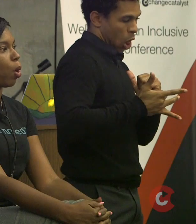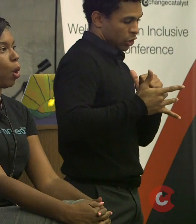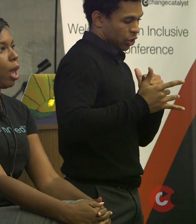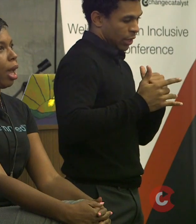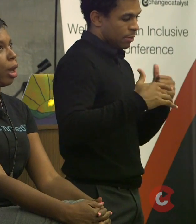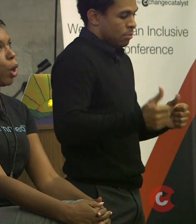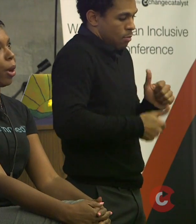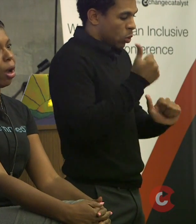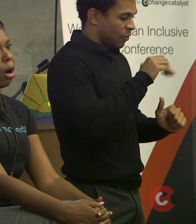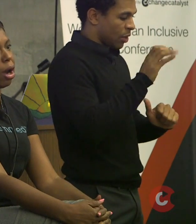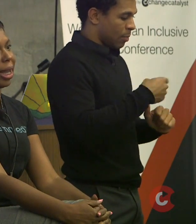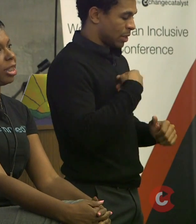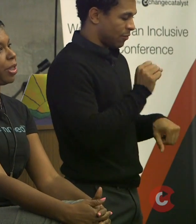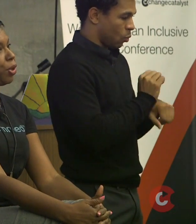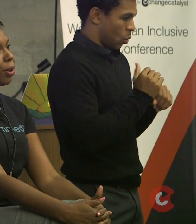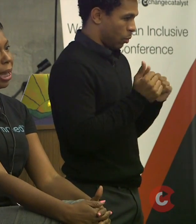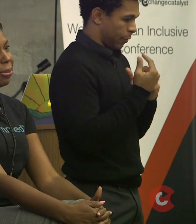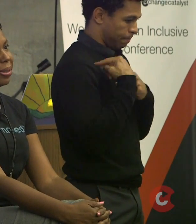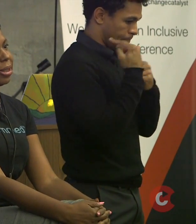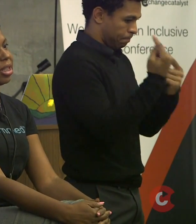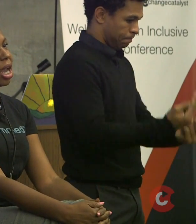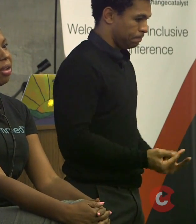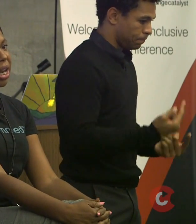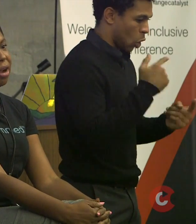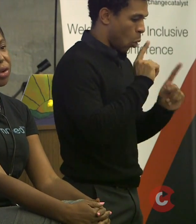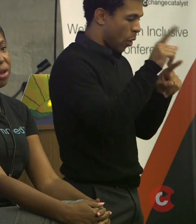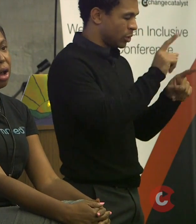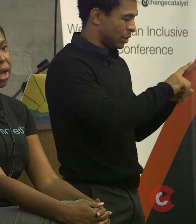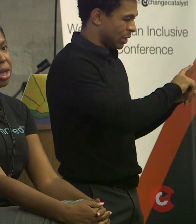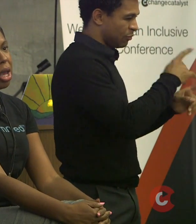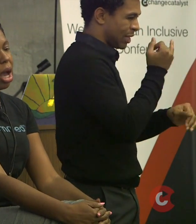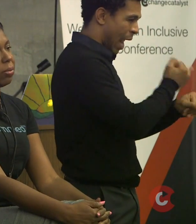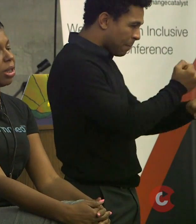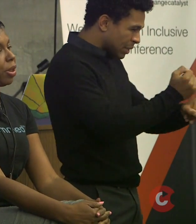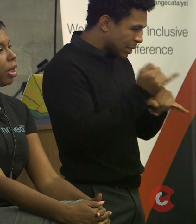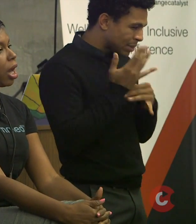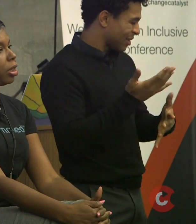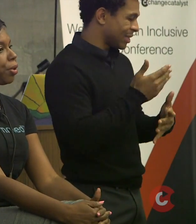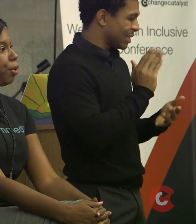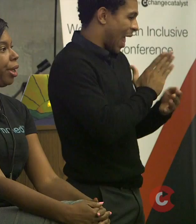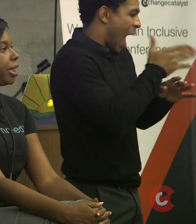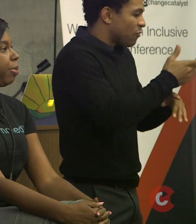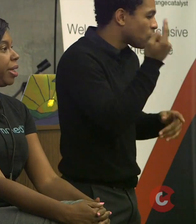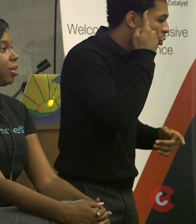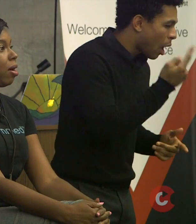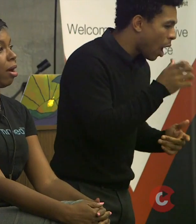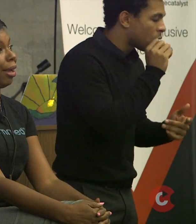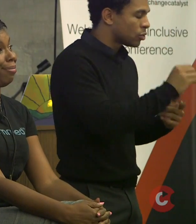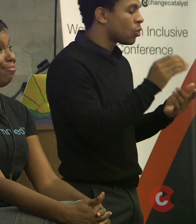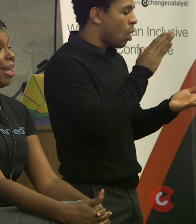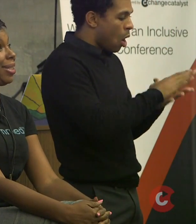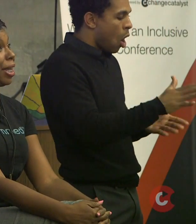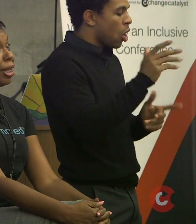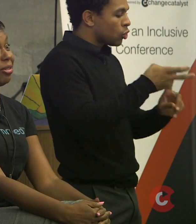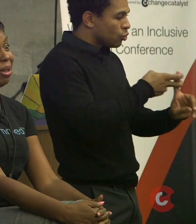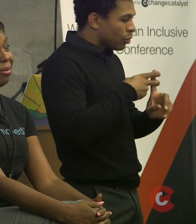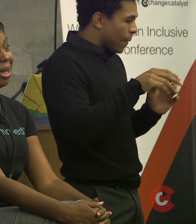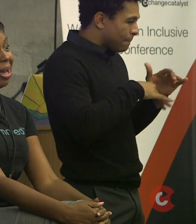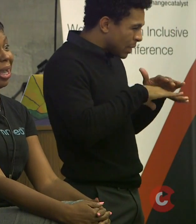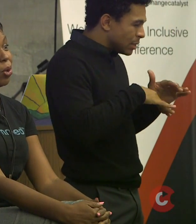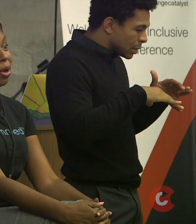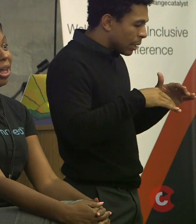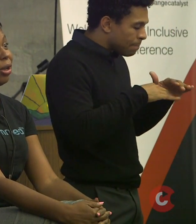with, going on HBCU campuses is kind of an afterthought. Typically, college recruiting is based on